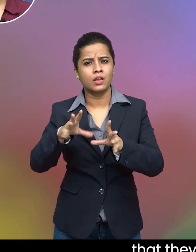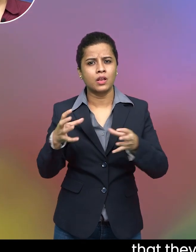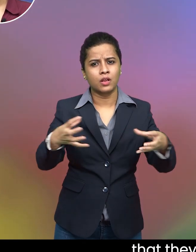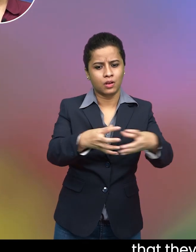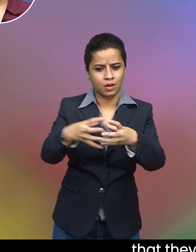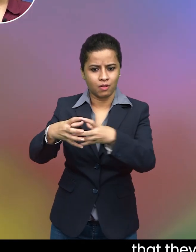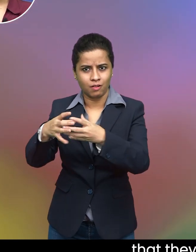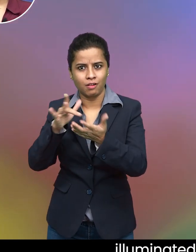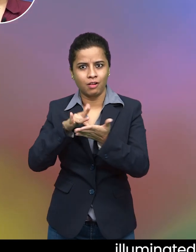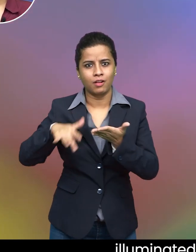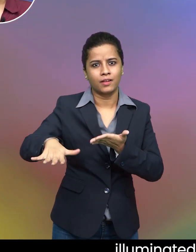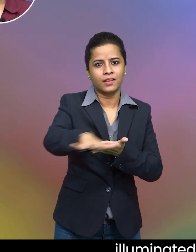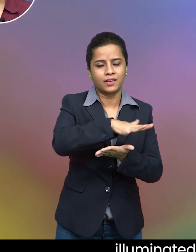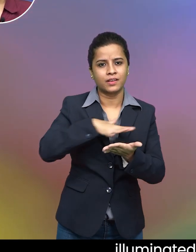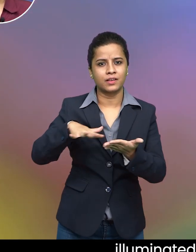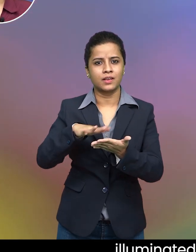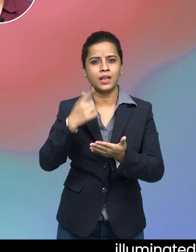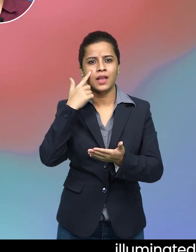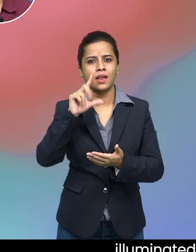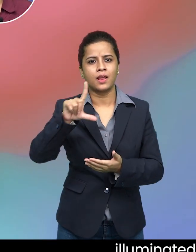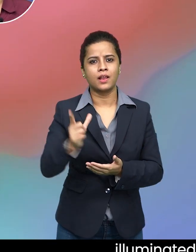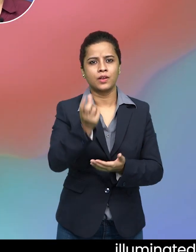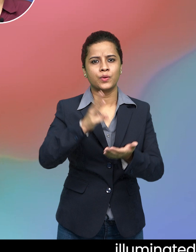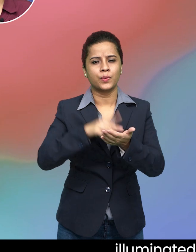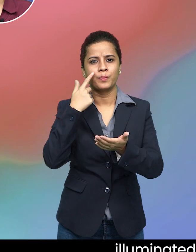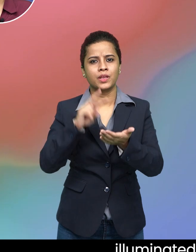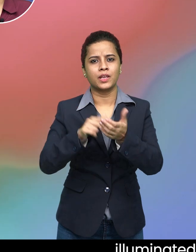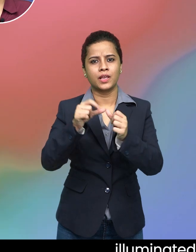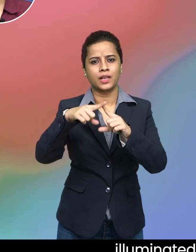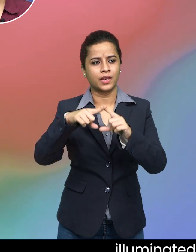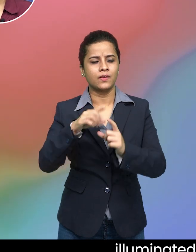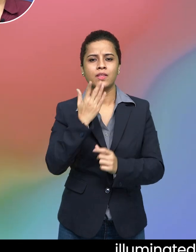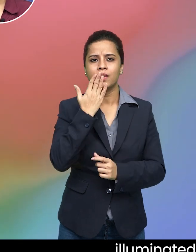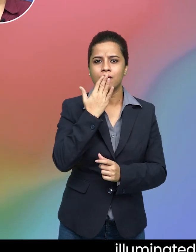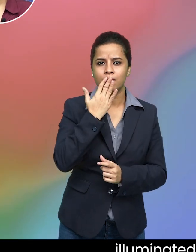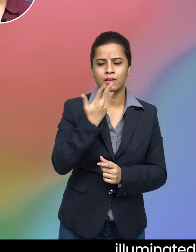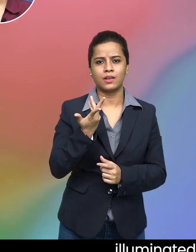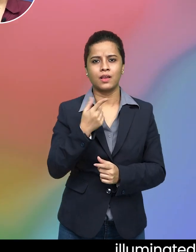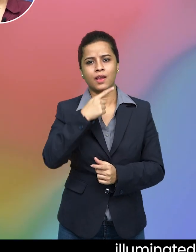around areas illuminated with red and blue light.